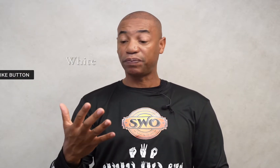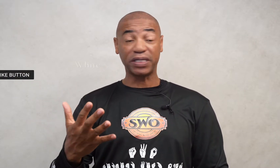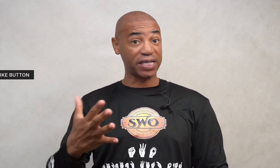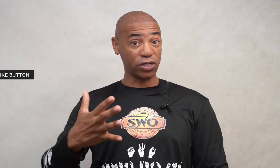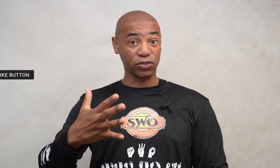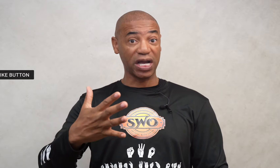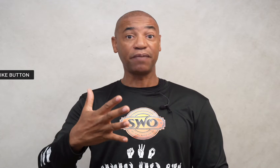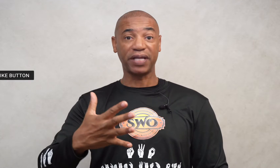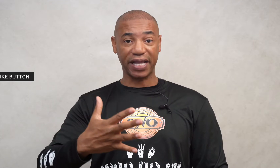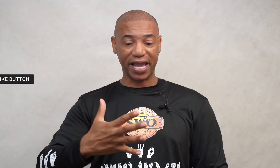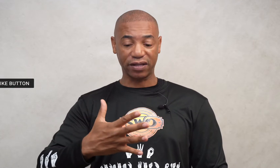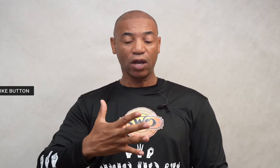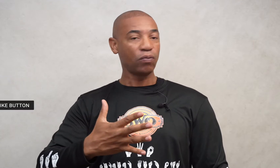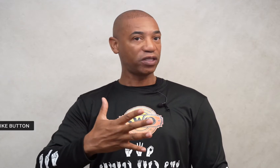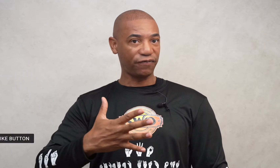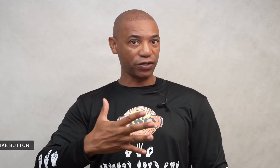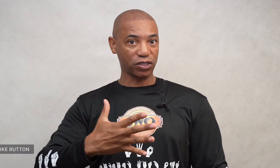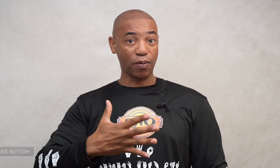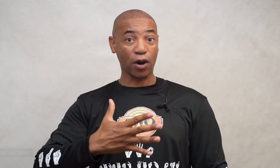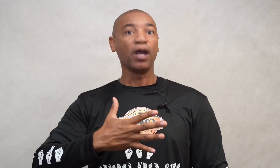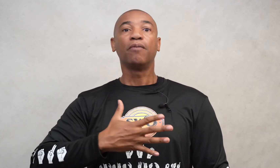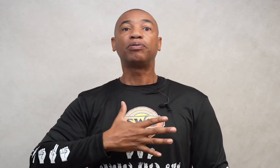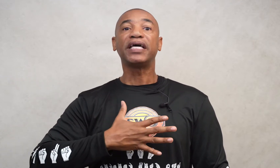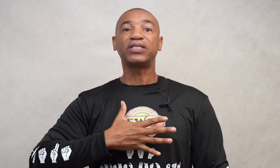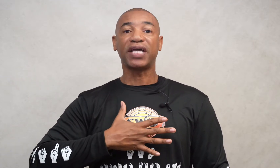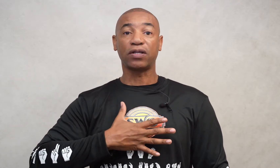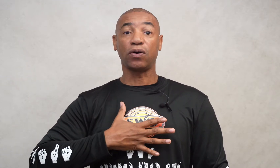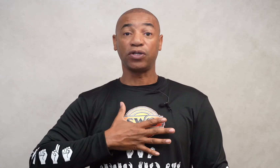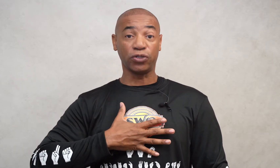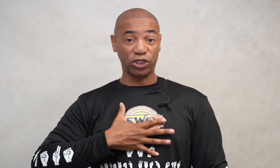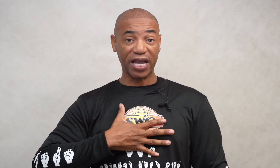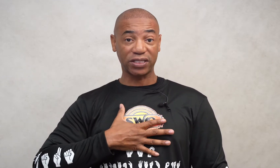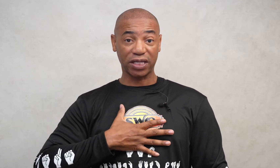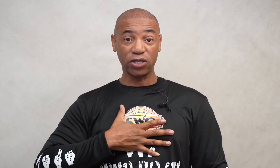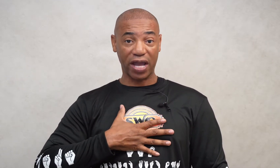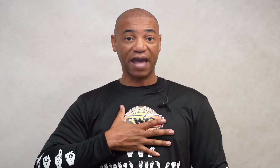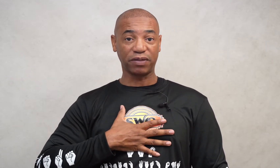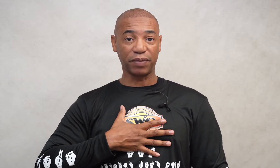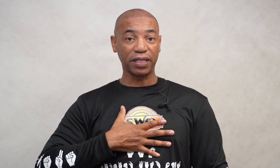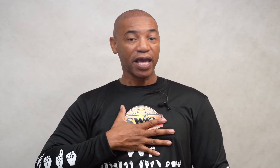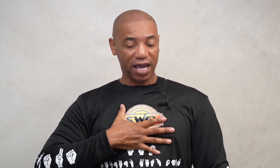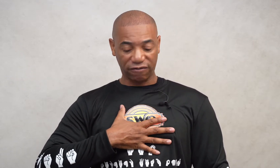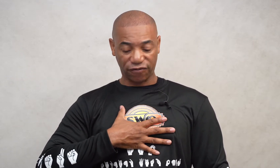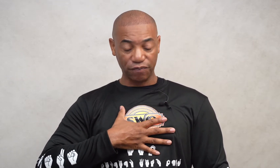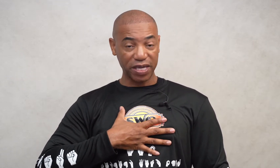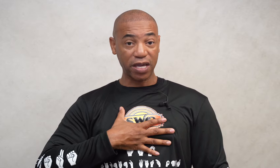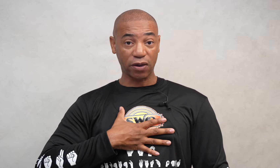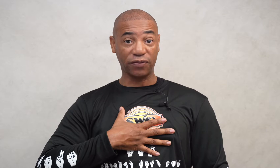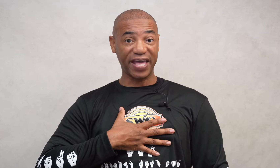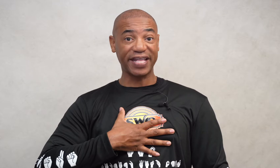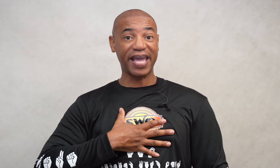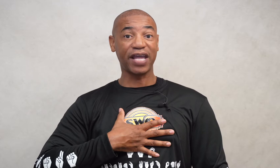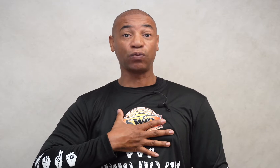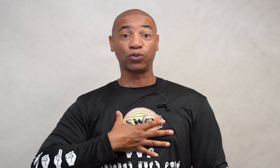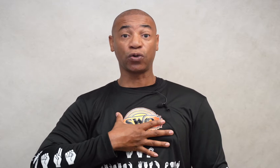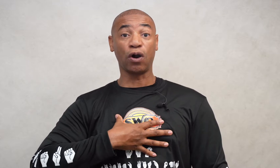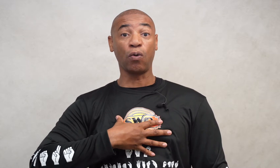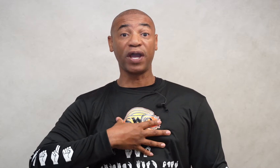take your dominant hand with the fingers apart, place that on your chest and your abdomen, and from here, that hand will draw away from